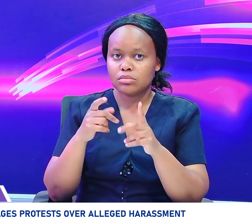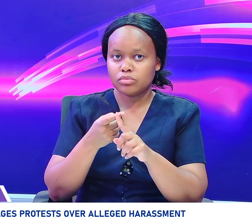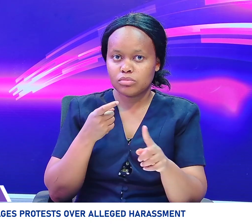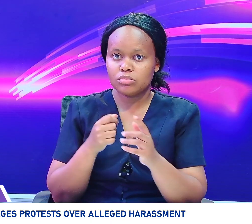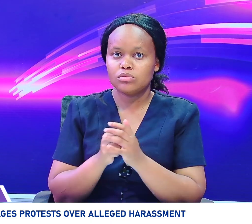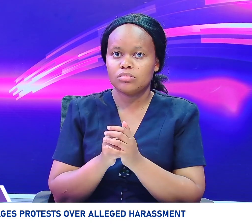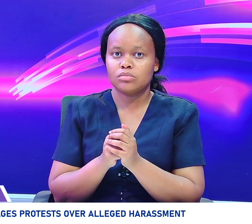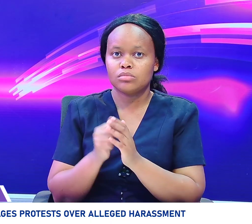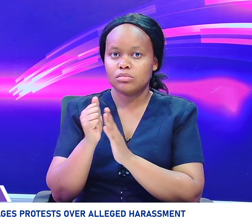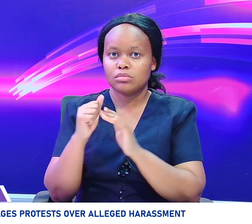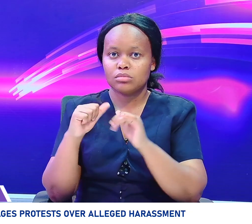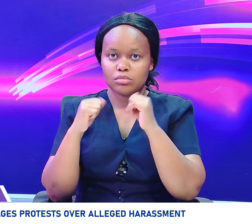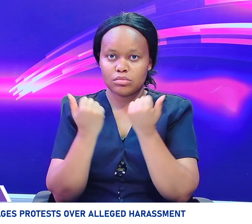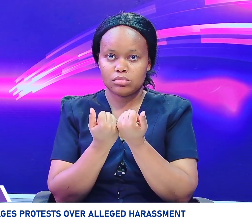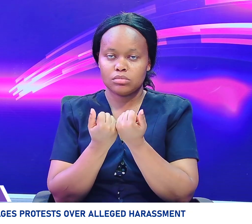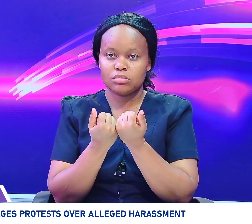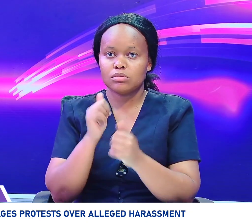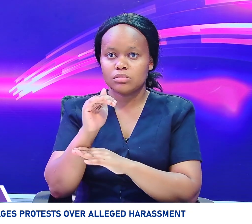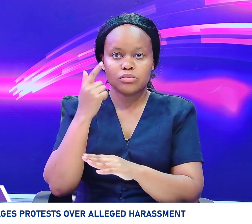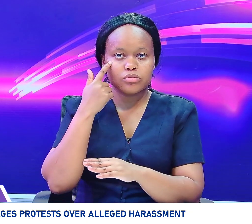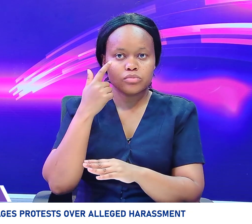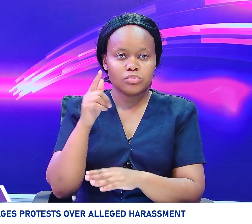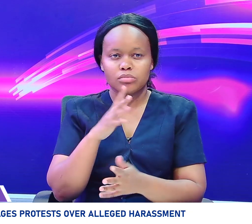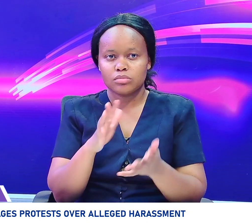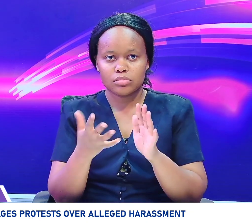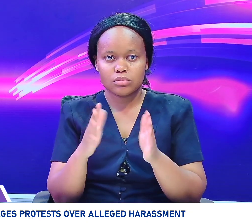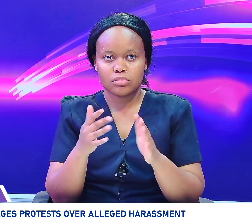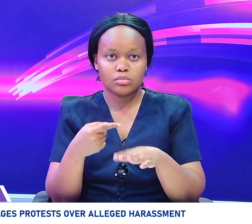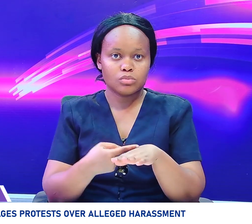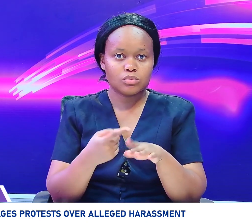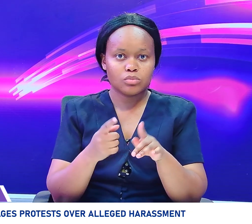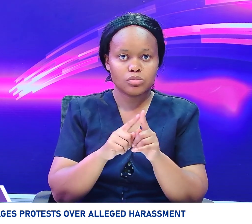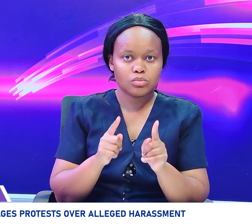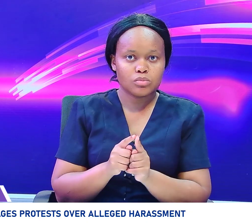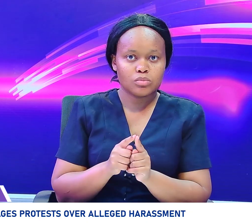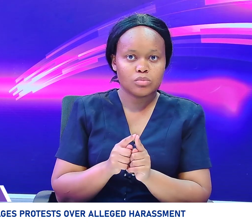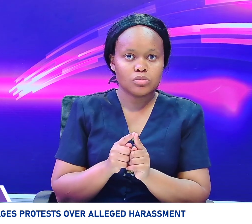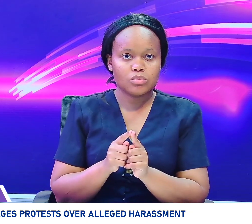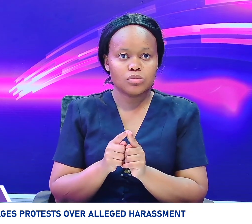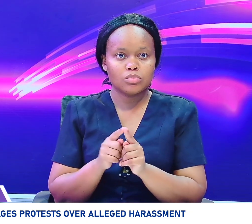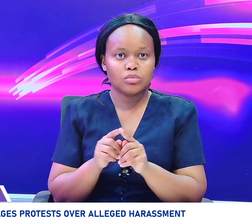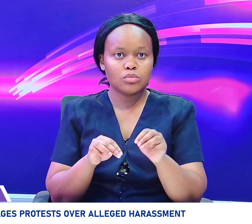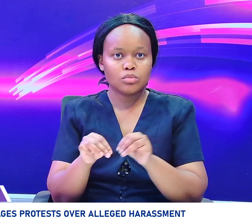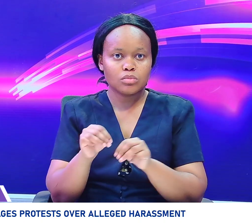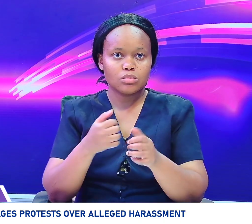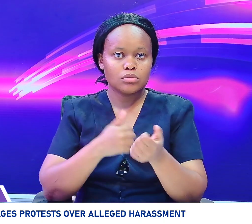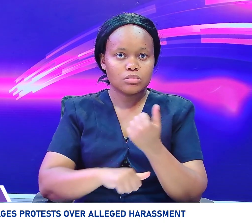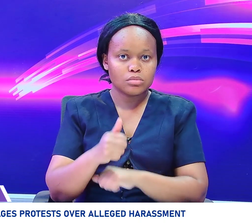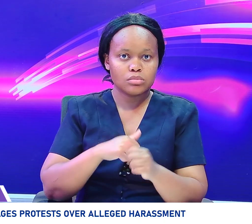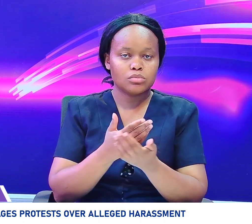Protesters are now demanding for dialogue and intervention from relevant authorities, calling for fair treatment and transparency in